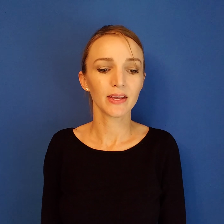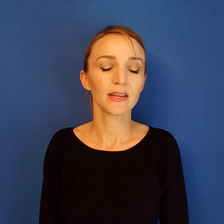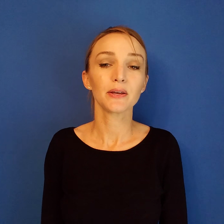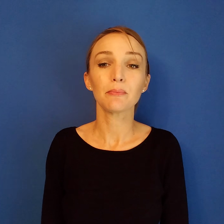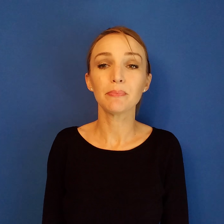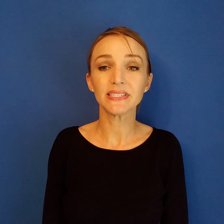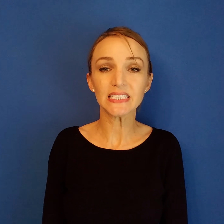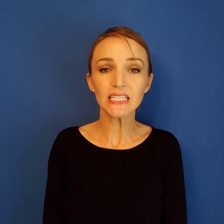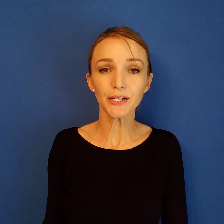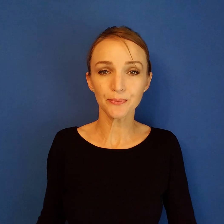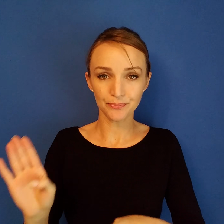Busy.